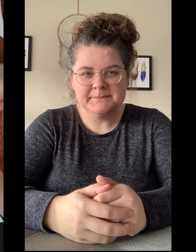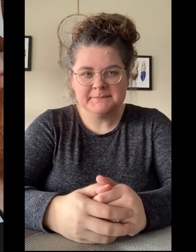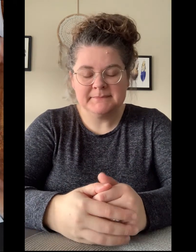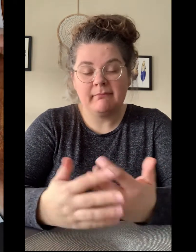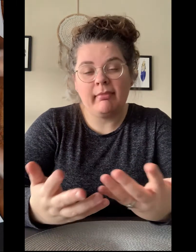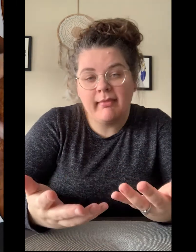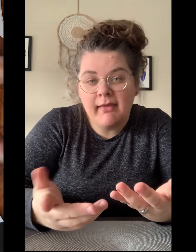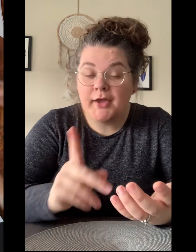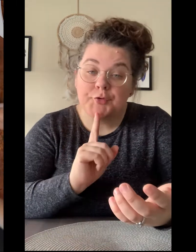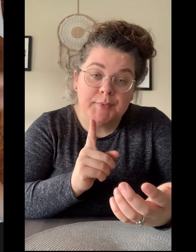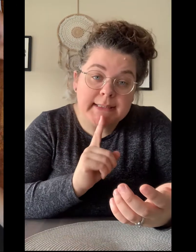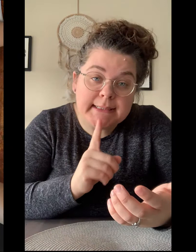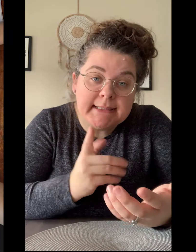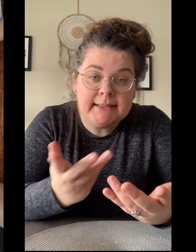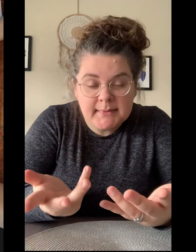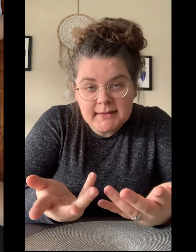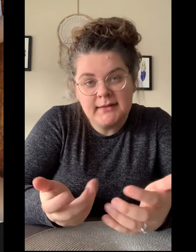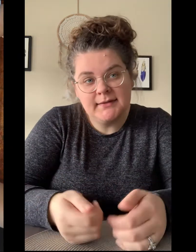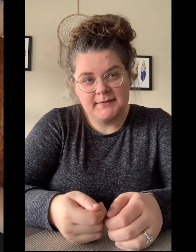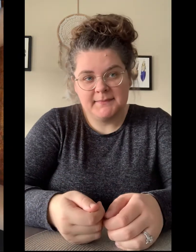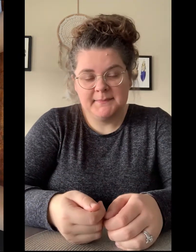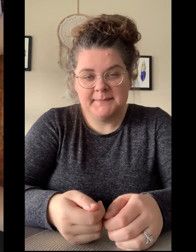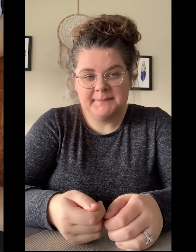But really, as long as you have these